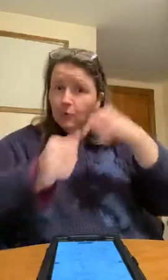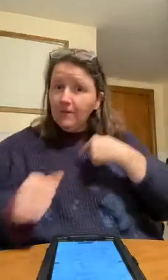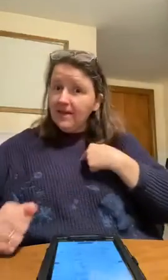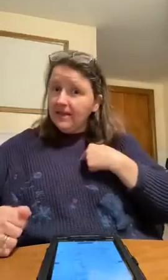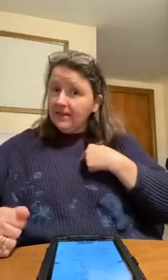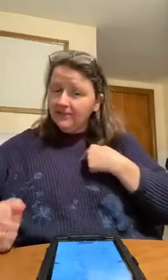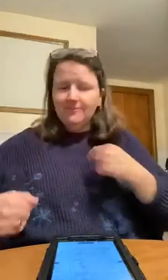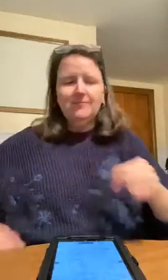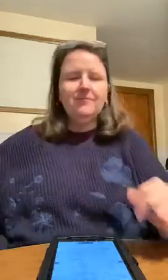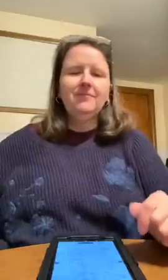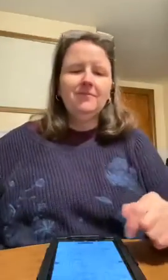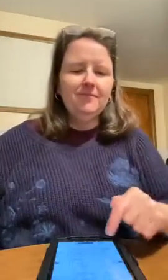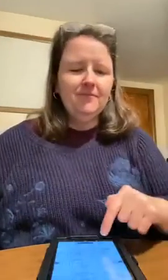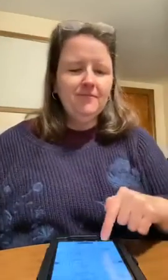me?